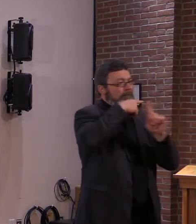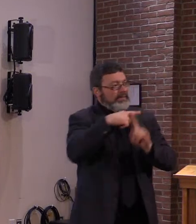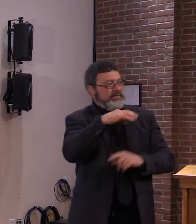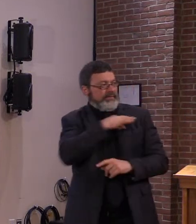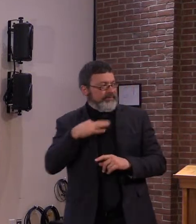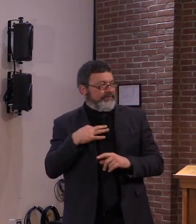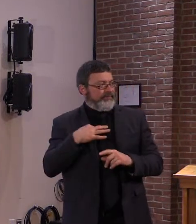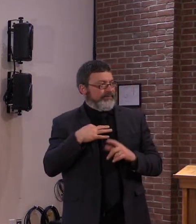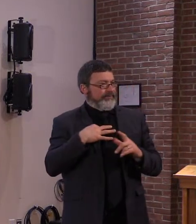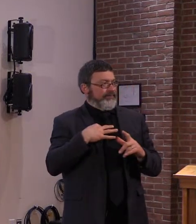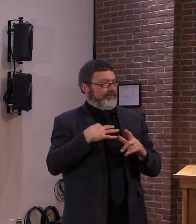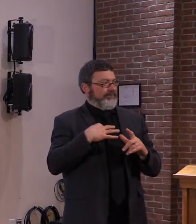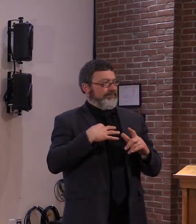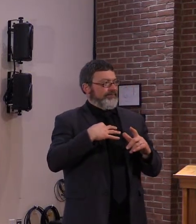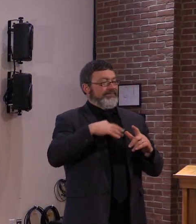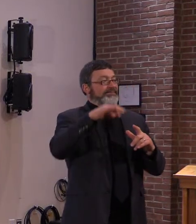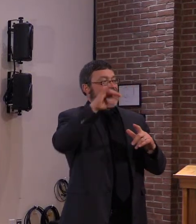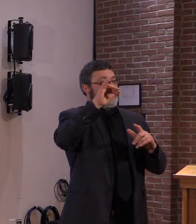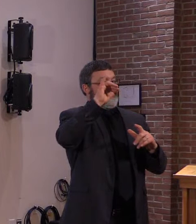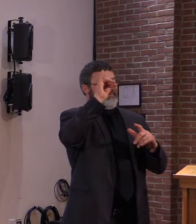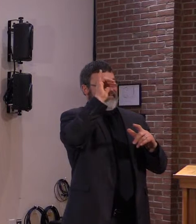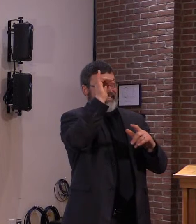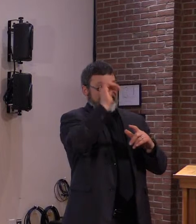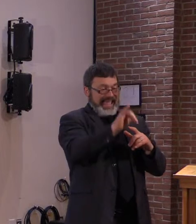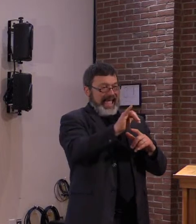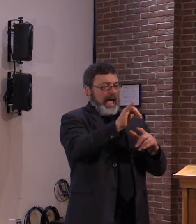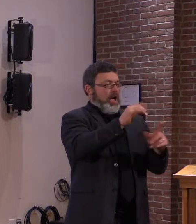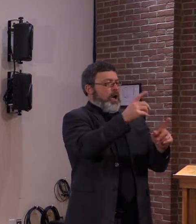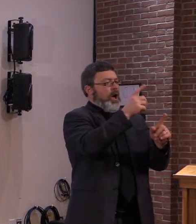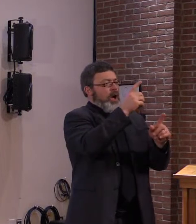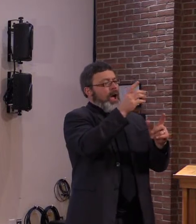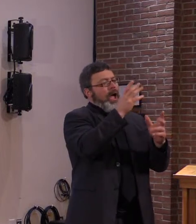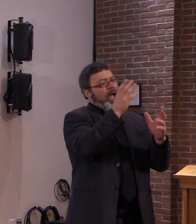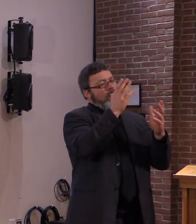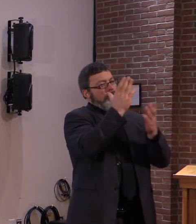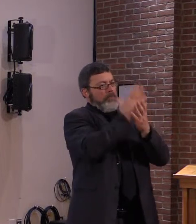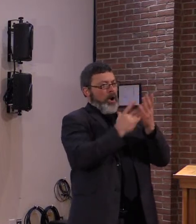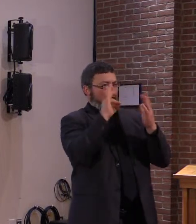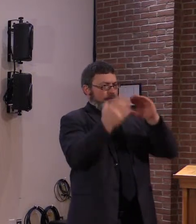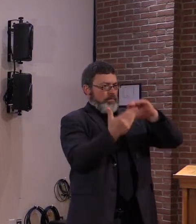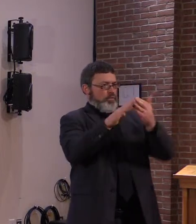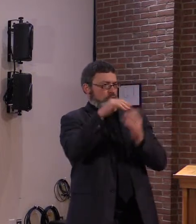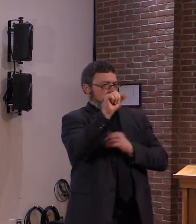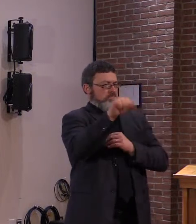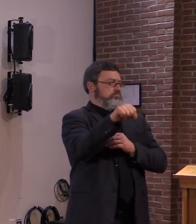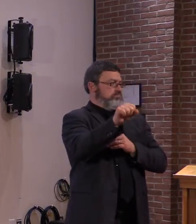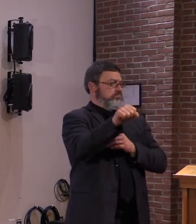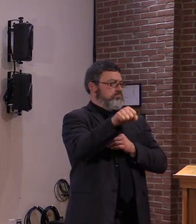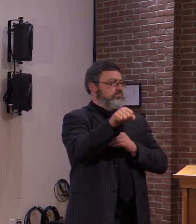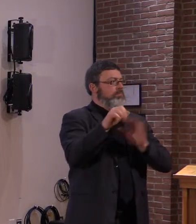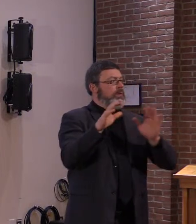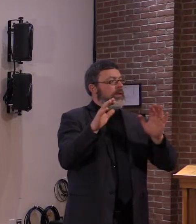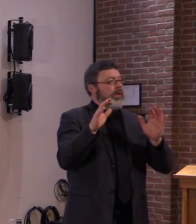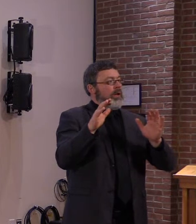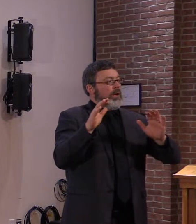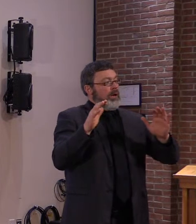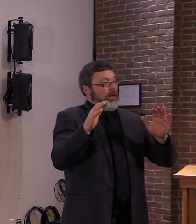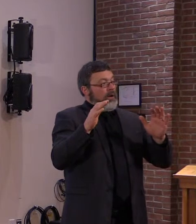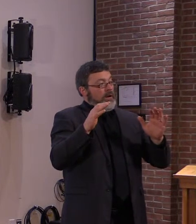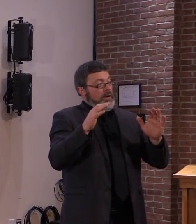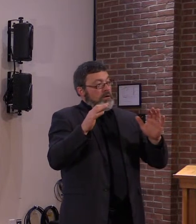No, only as far as I know this moment. I suspect we may know more than that. I just don't have